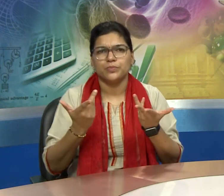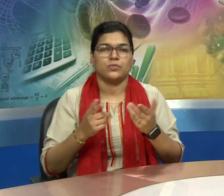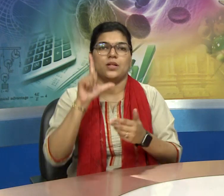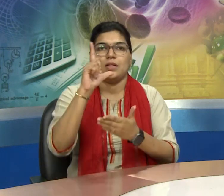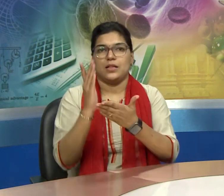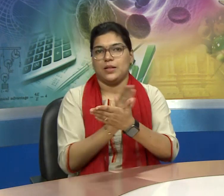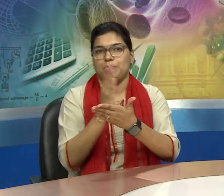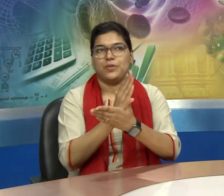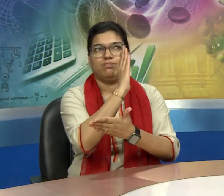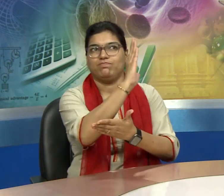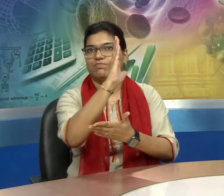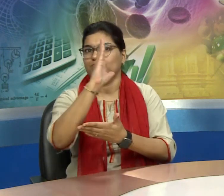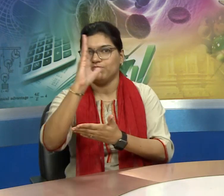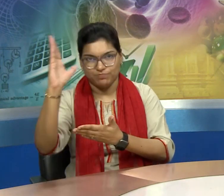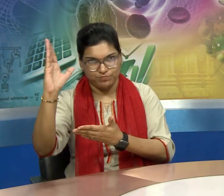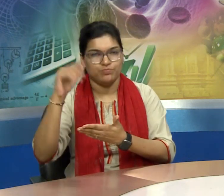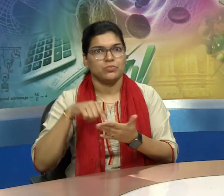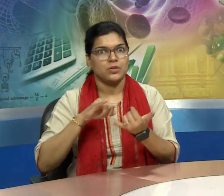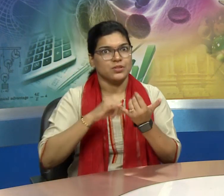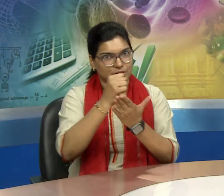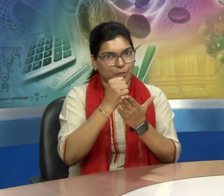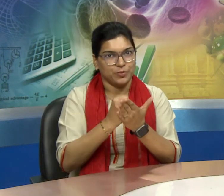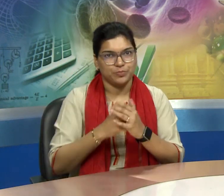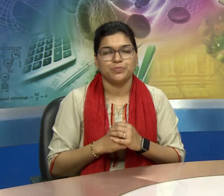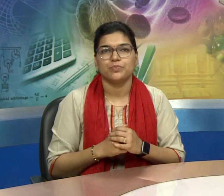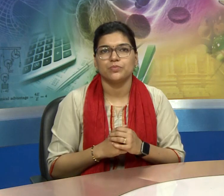We are doing subject Library and Information Sciences.